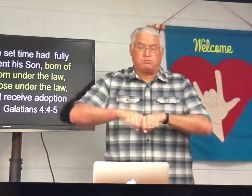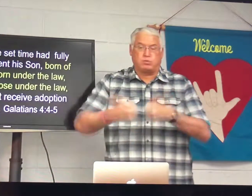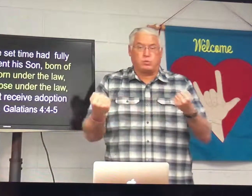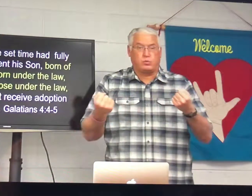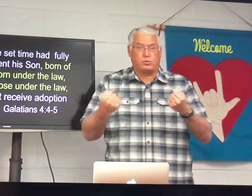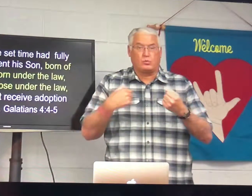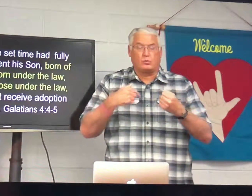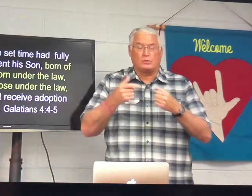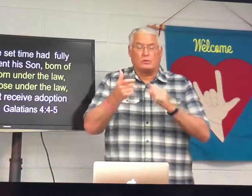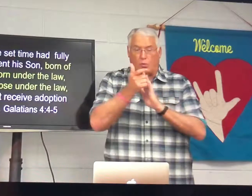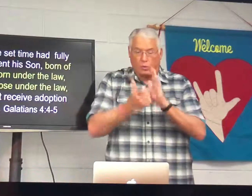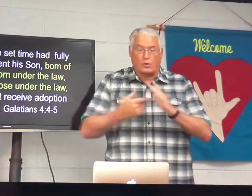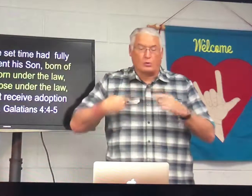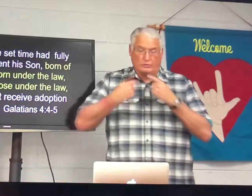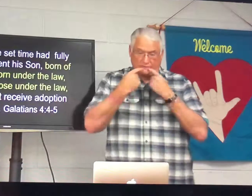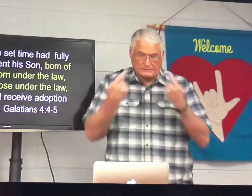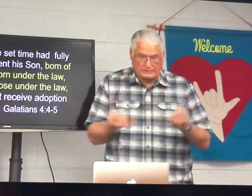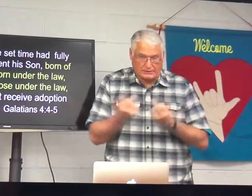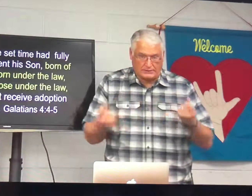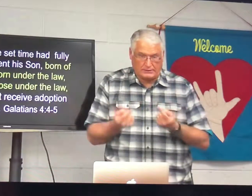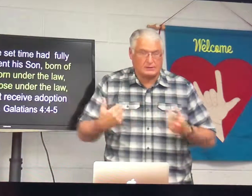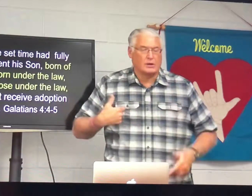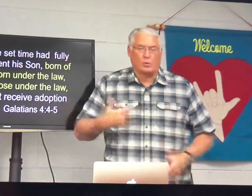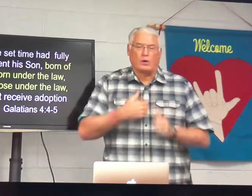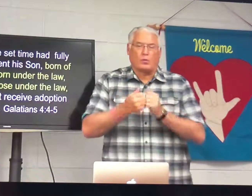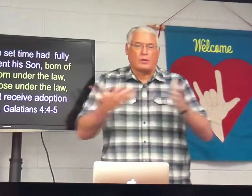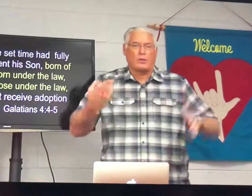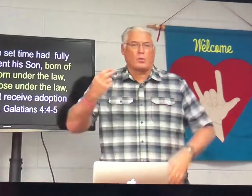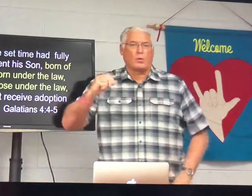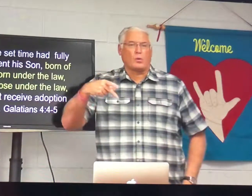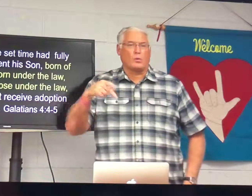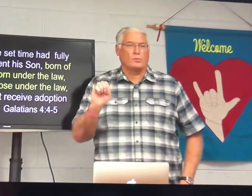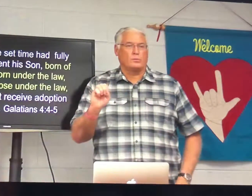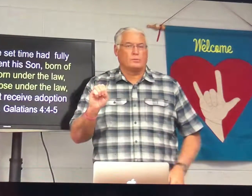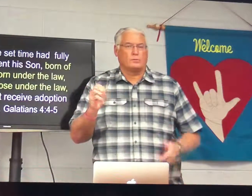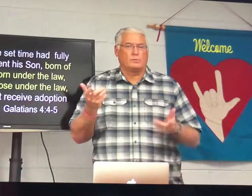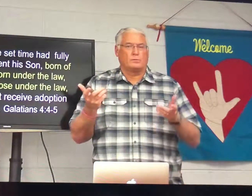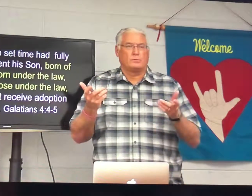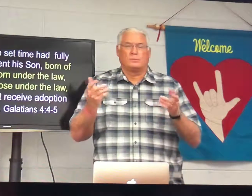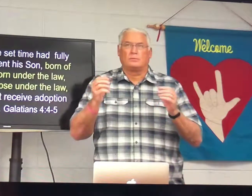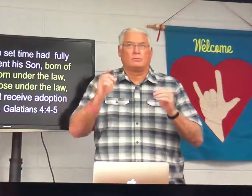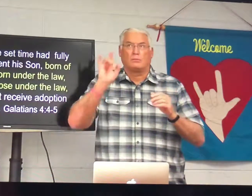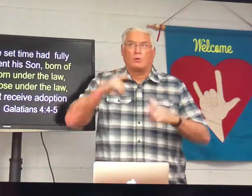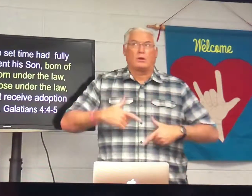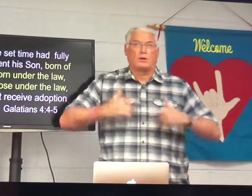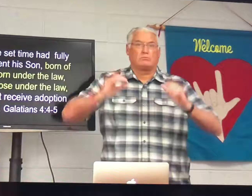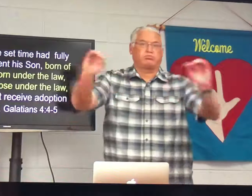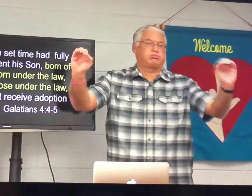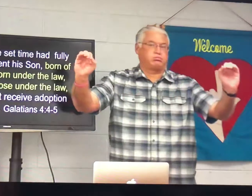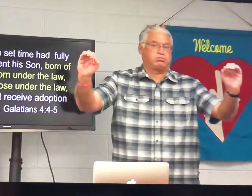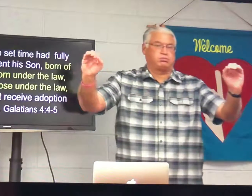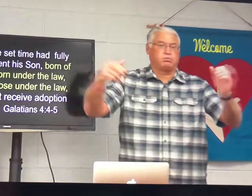in the IRS Fresh Start program, the IRS will stop all harassing and threatening collection activities. Call Fidelity Tax Relief